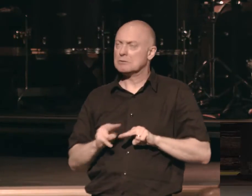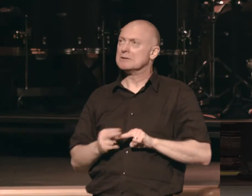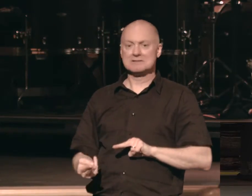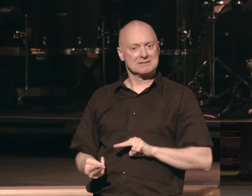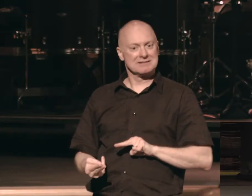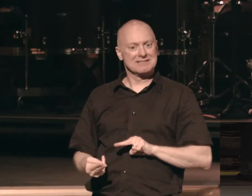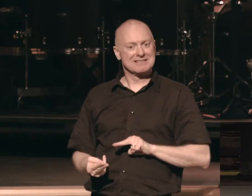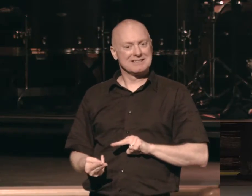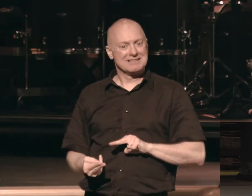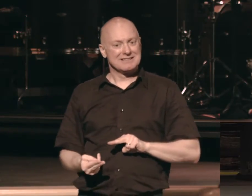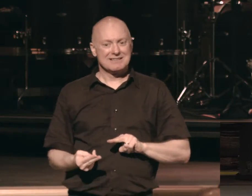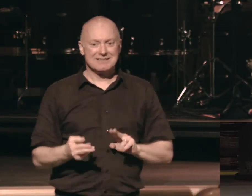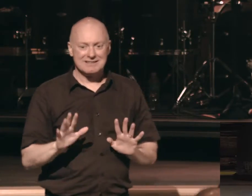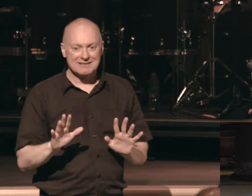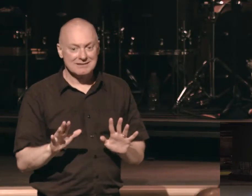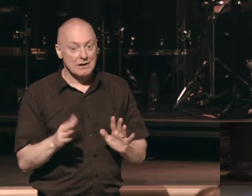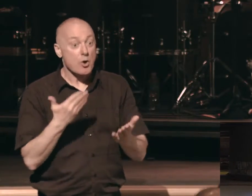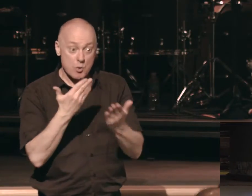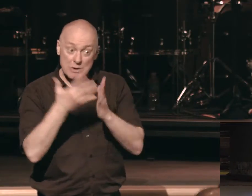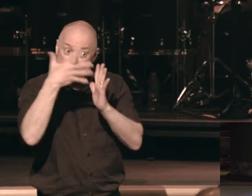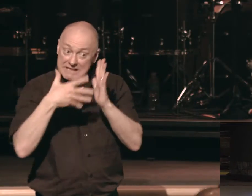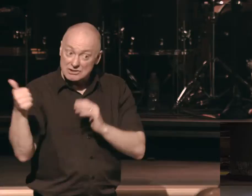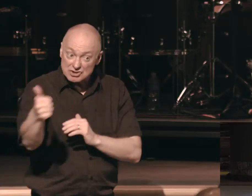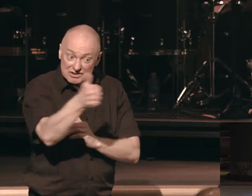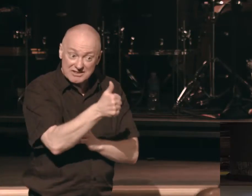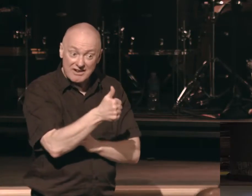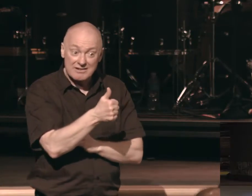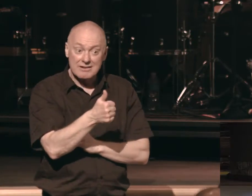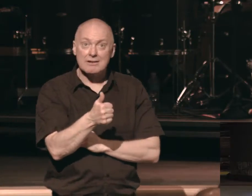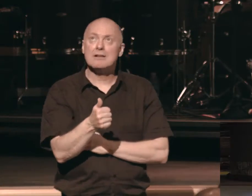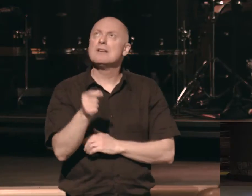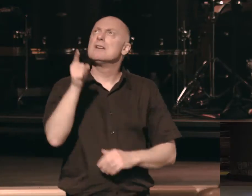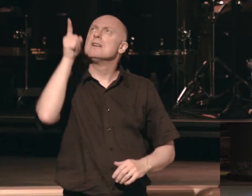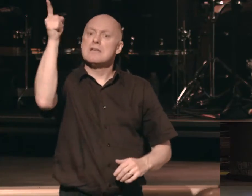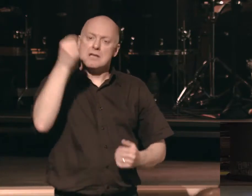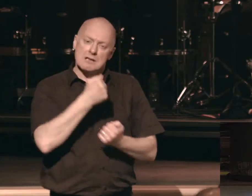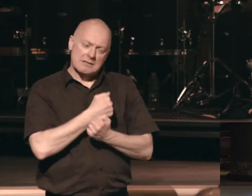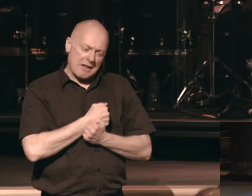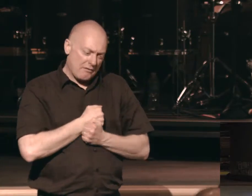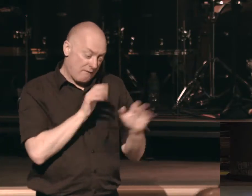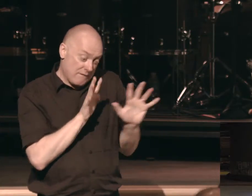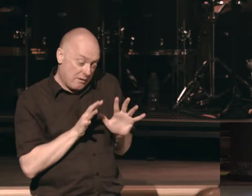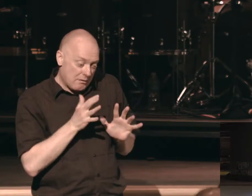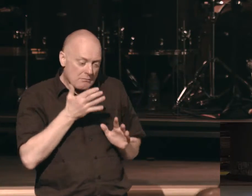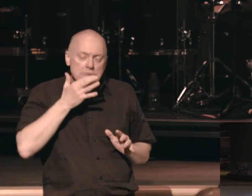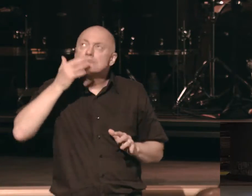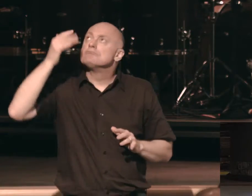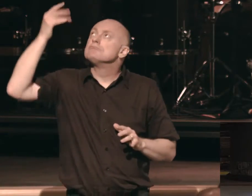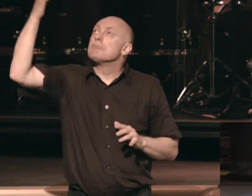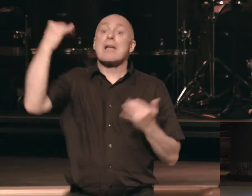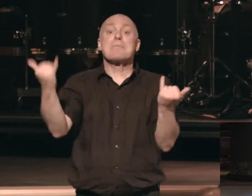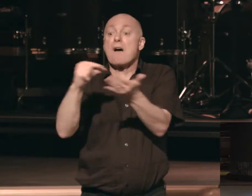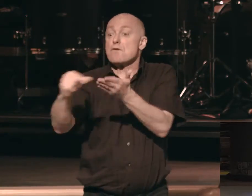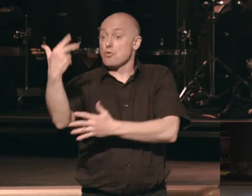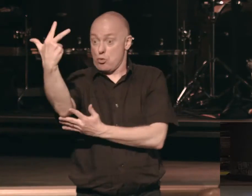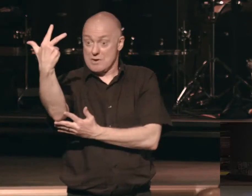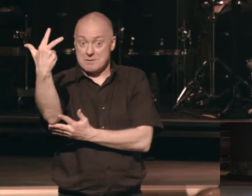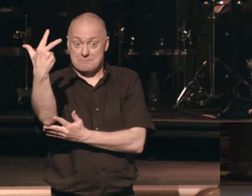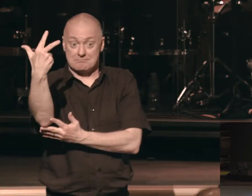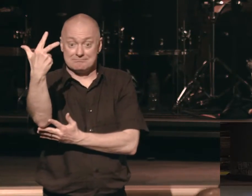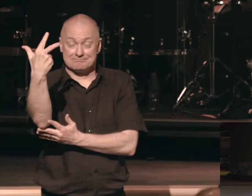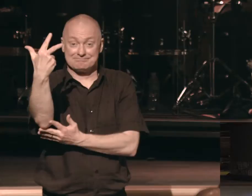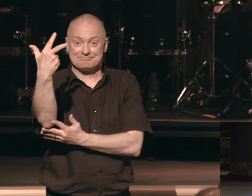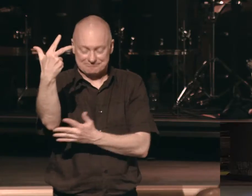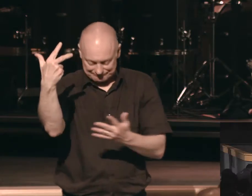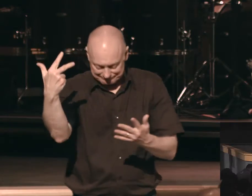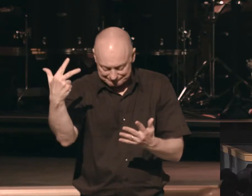little examination to take. He delights in the fragrance of the fear of the Lord. And again, look at verse 3, it says,